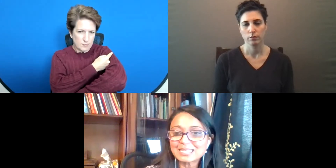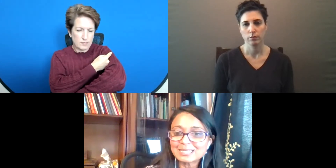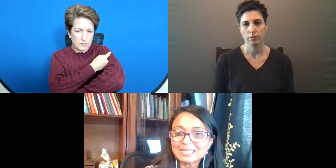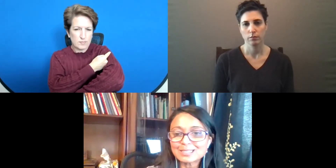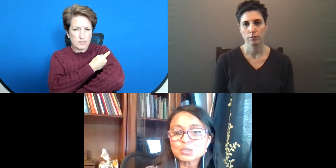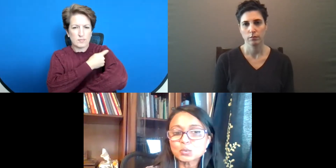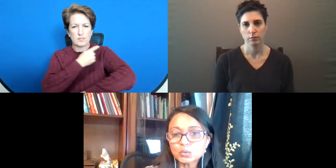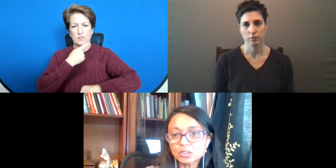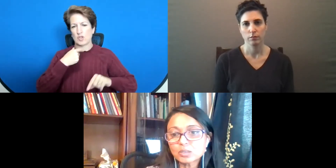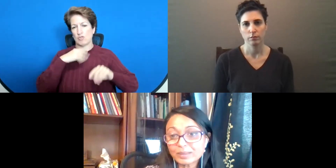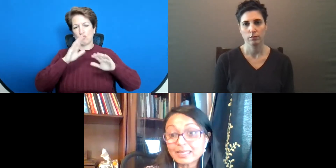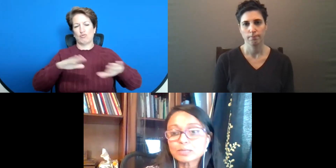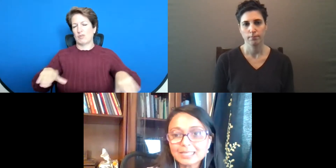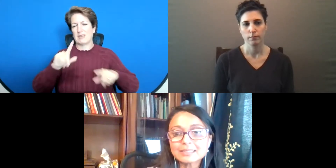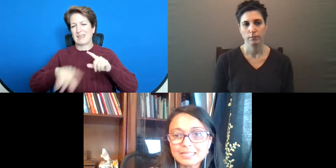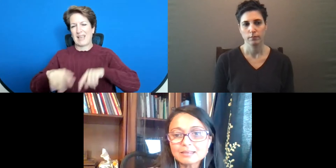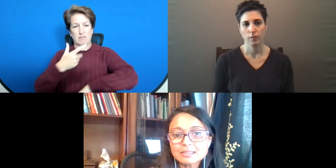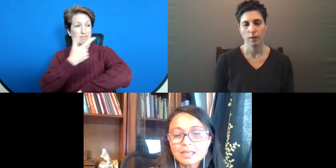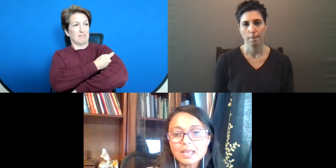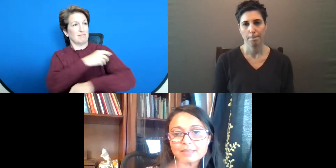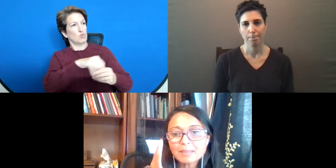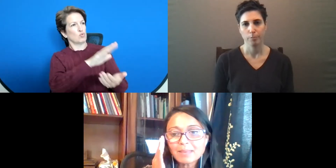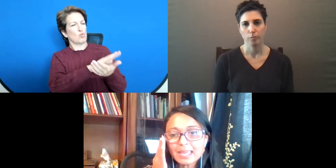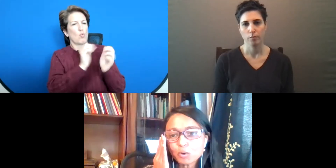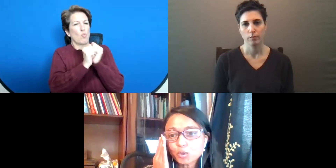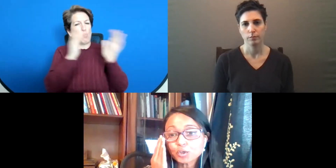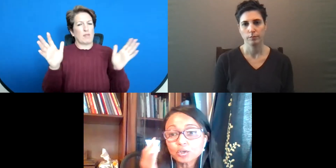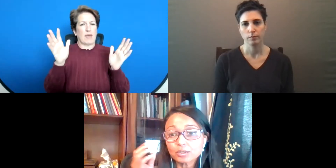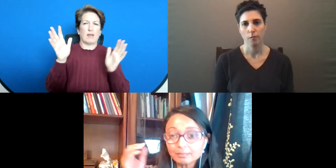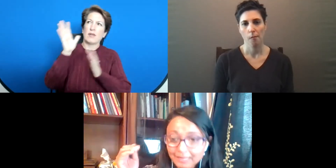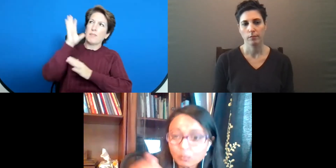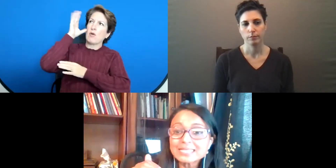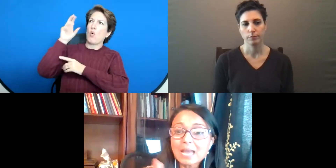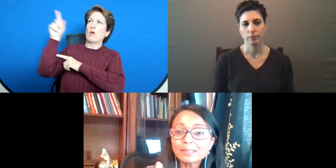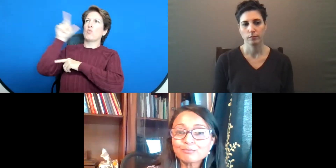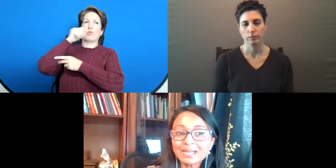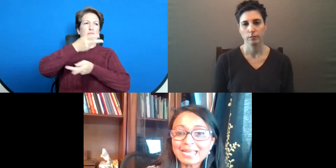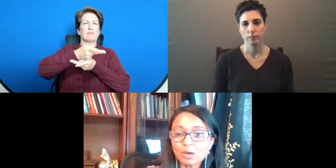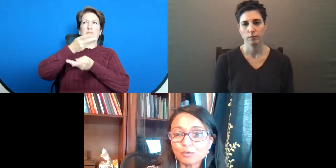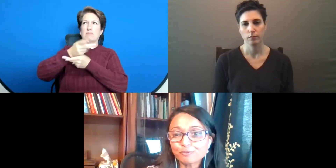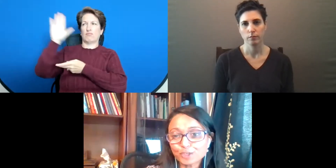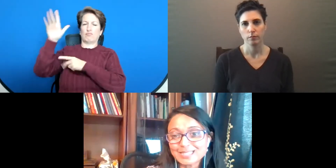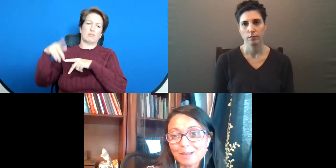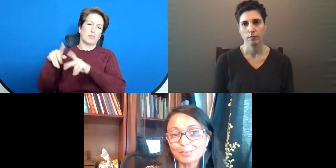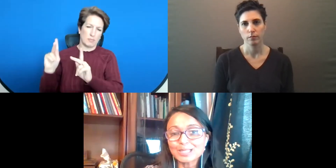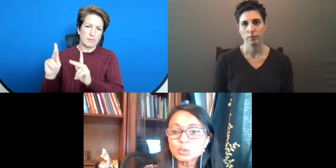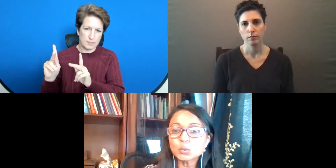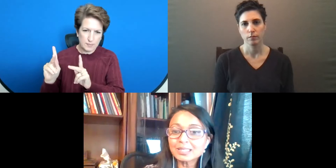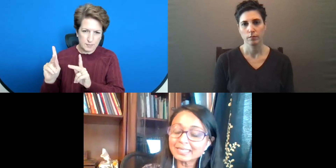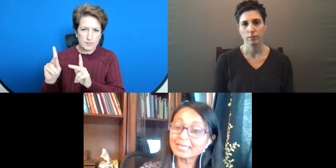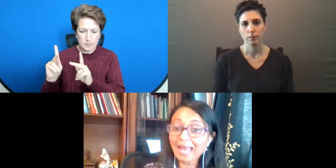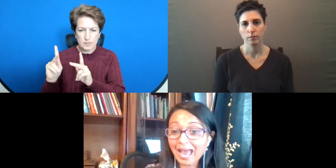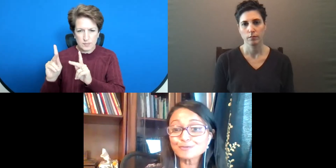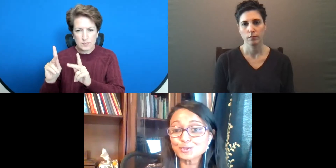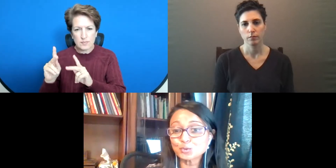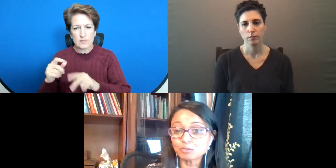be vaccinated in a school without consent. They may occur like what's happening right now. For example, a